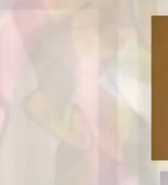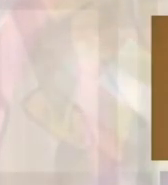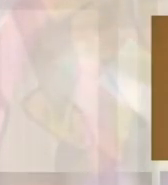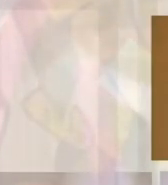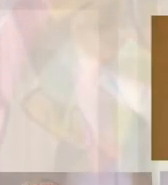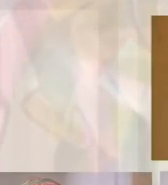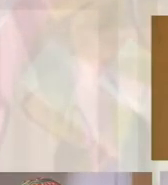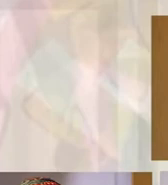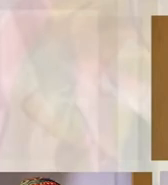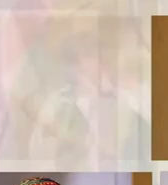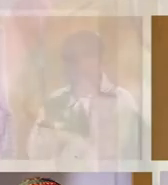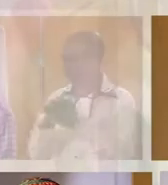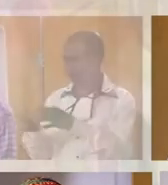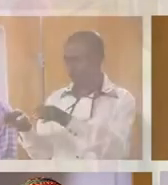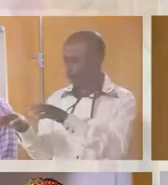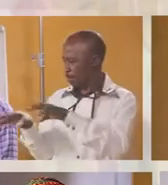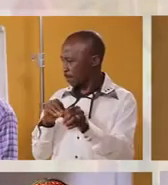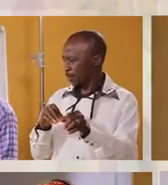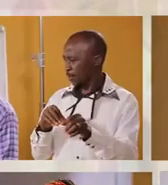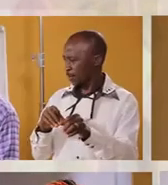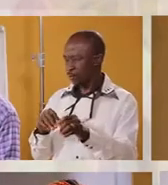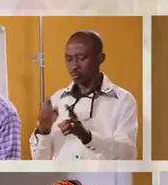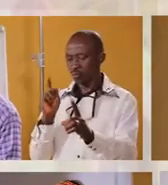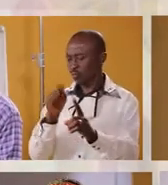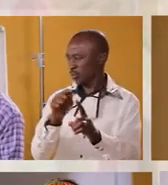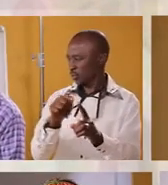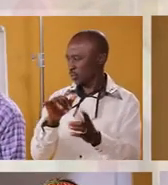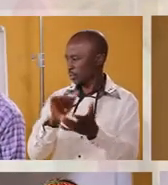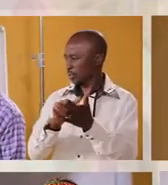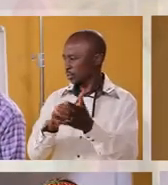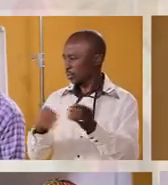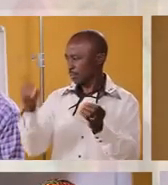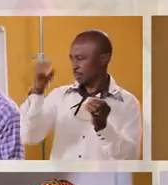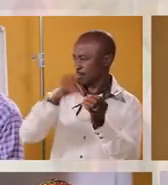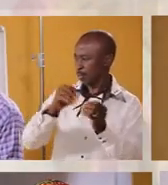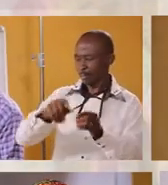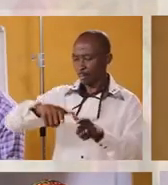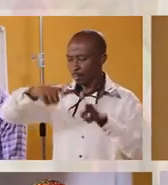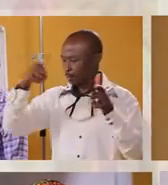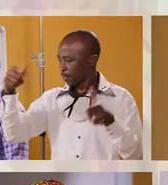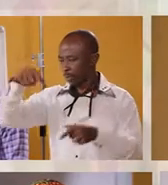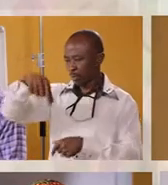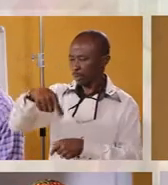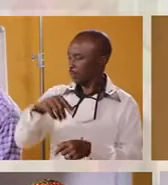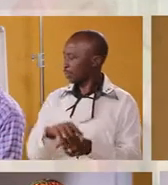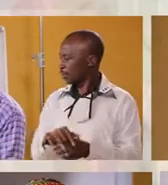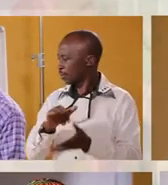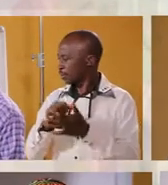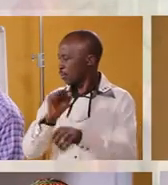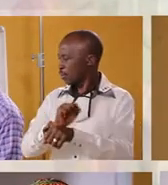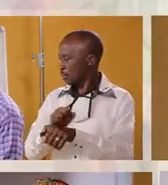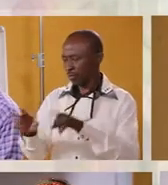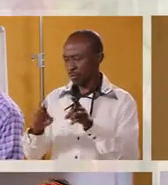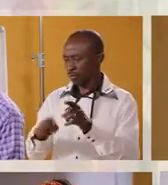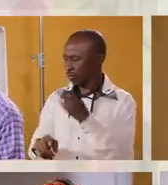to the next point. We should ensure that whatever we see is clear. That means work is being done,